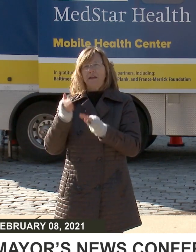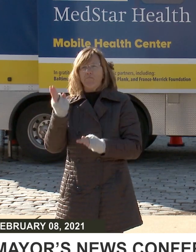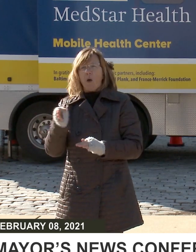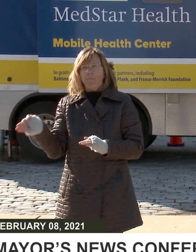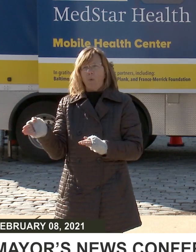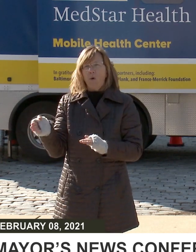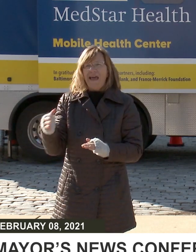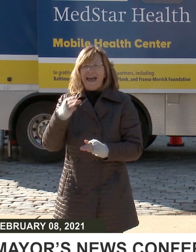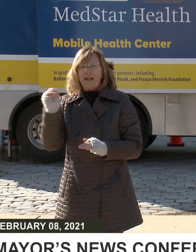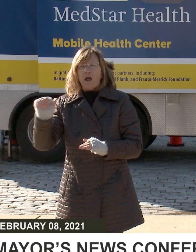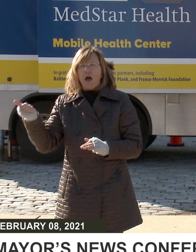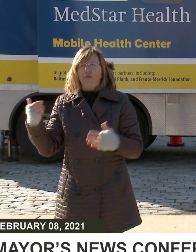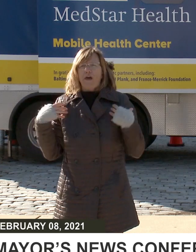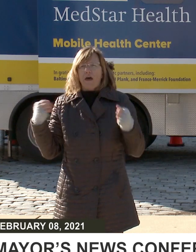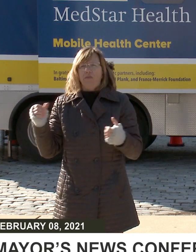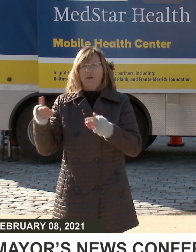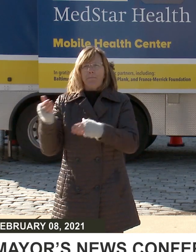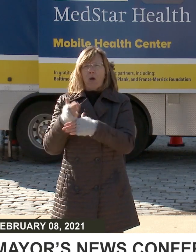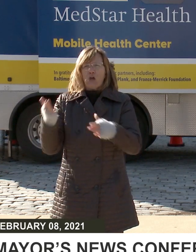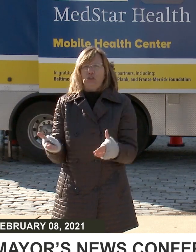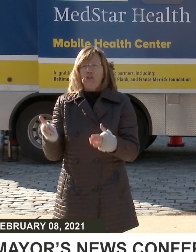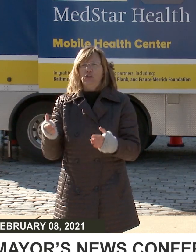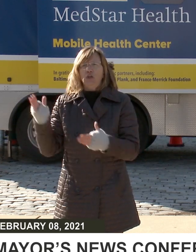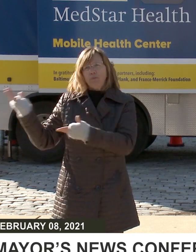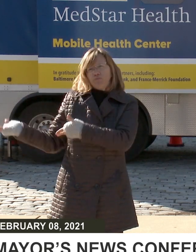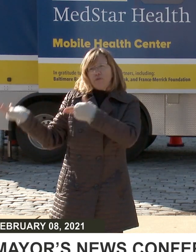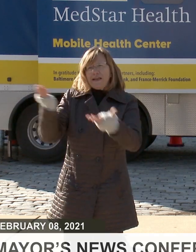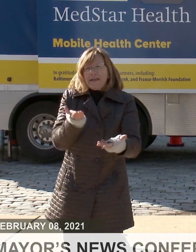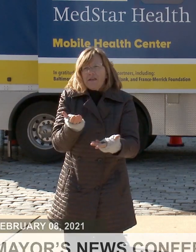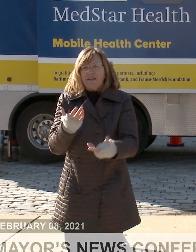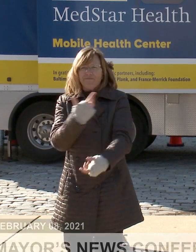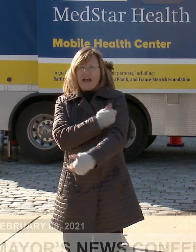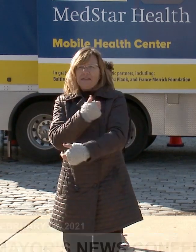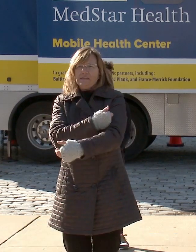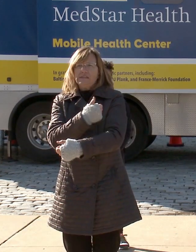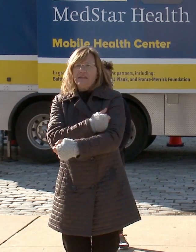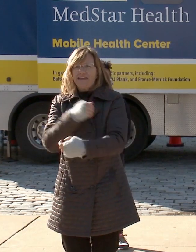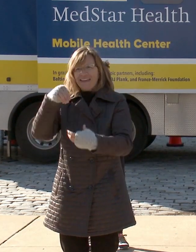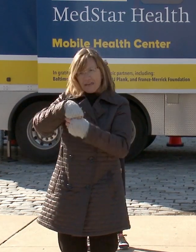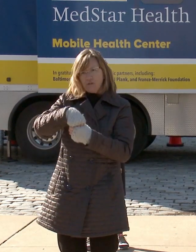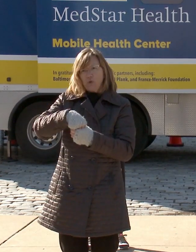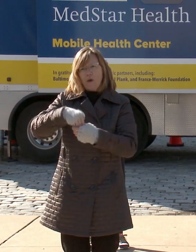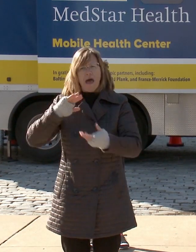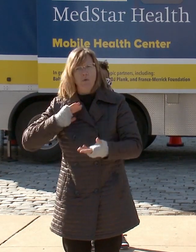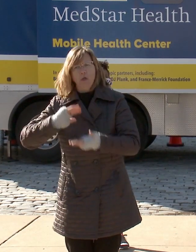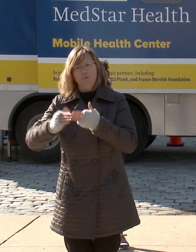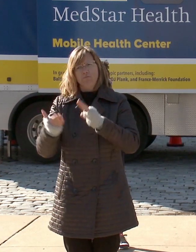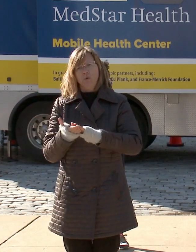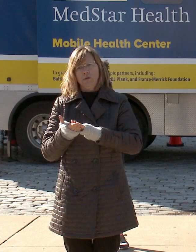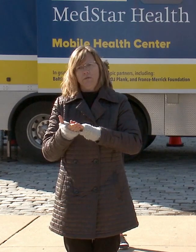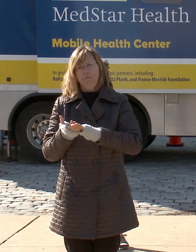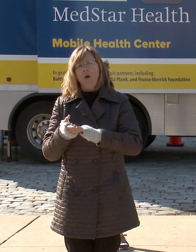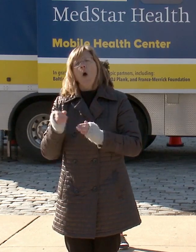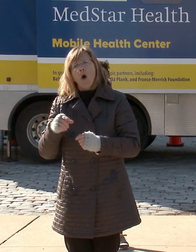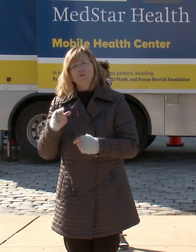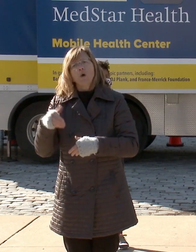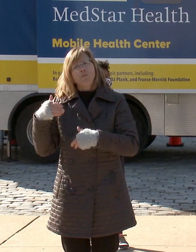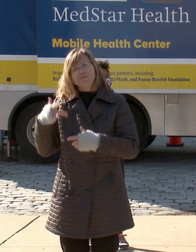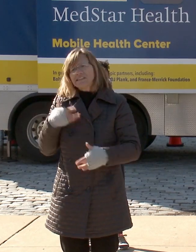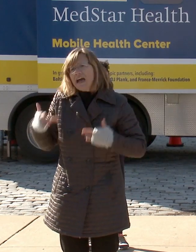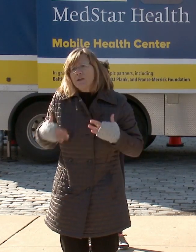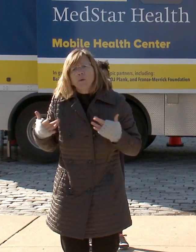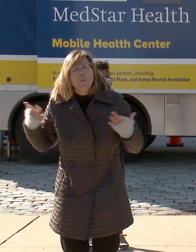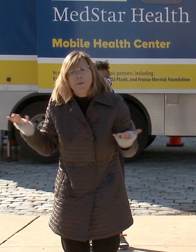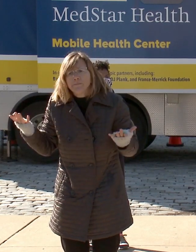this important initiative to bring COVID-19 vaccines into our communities. We are also excited to be launching our